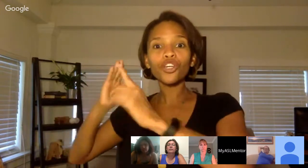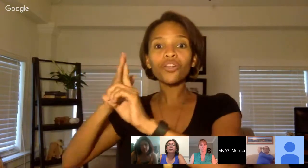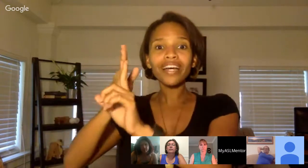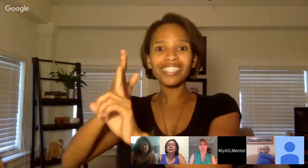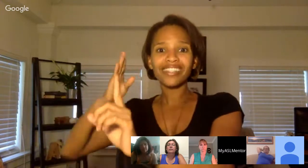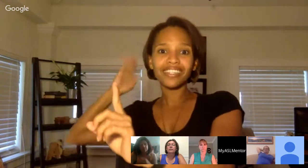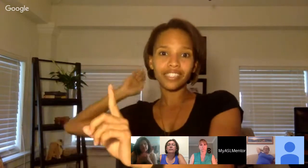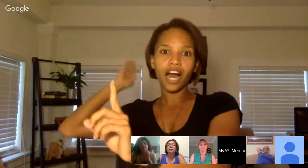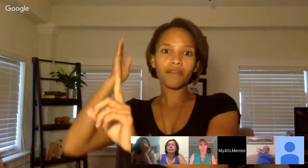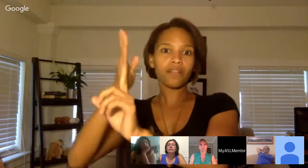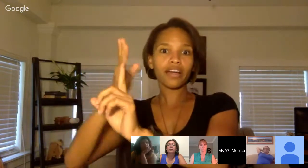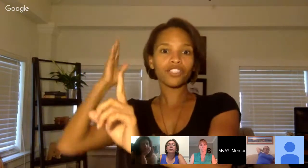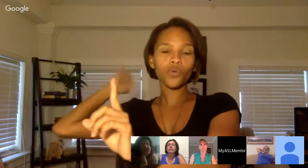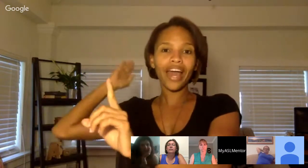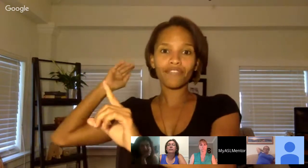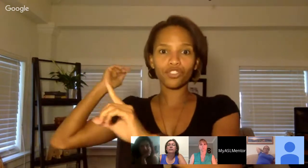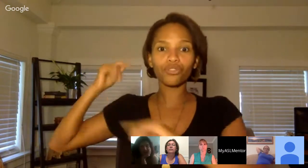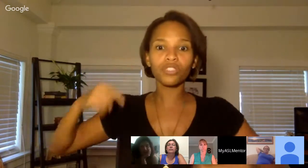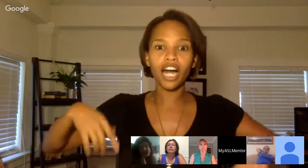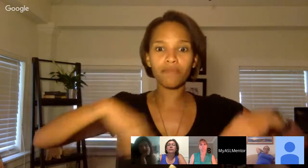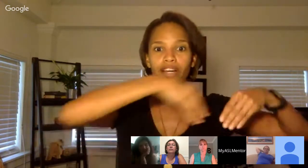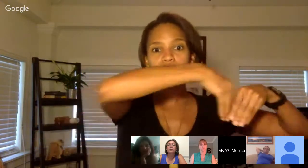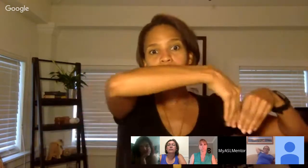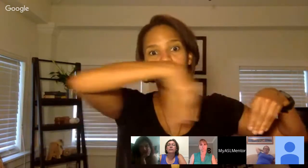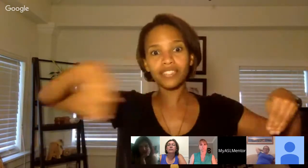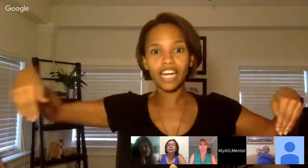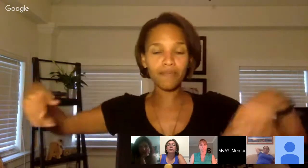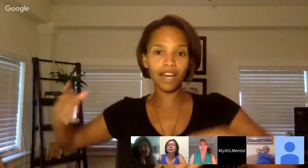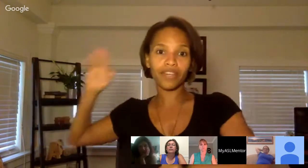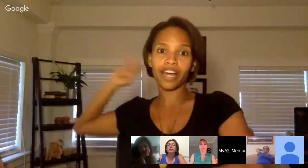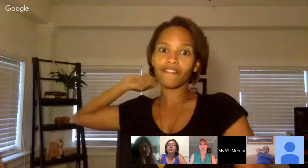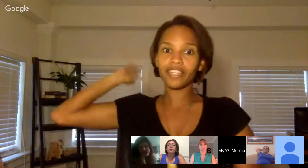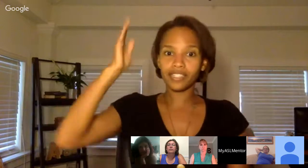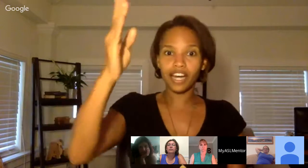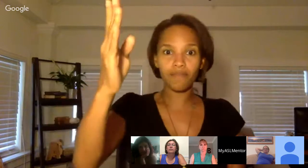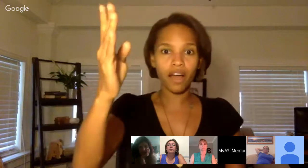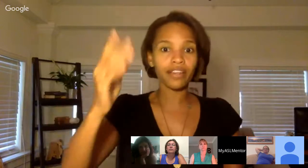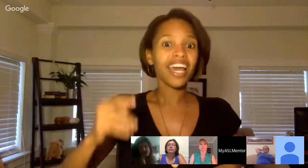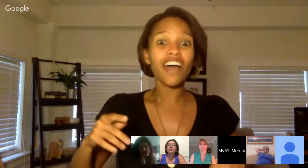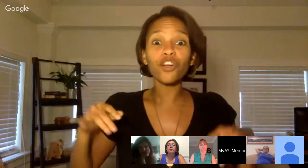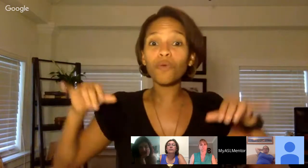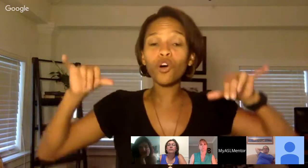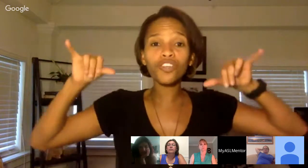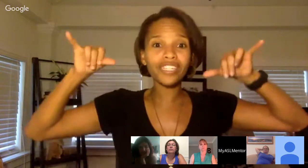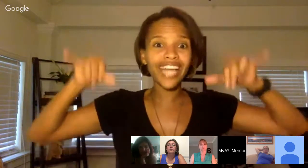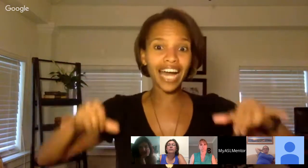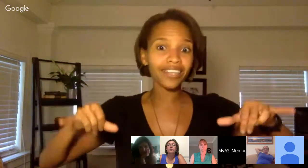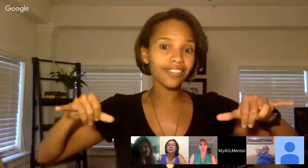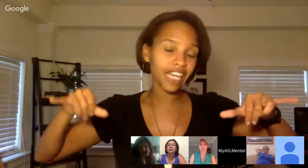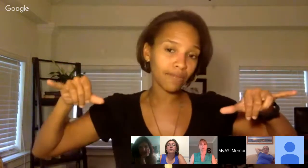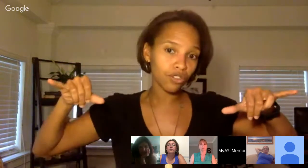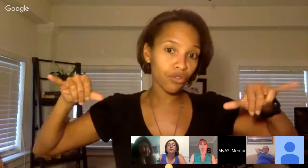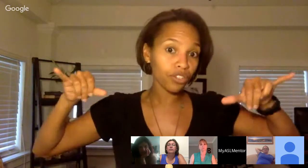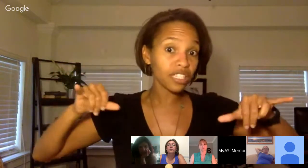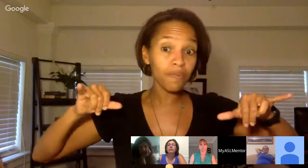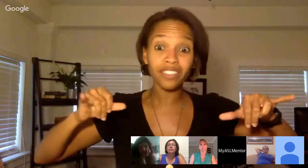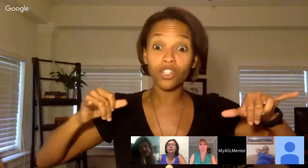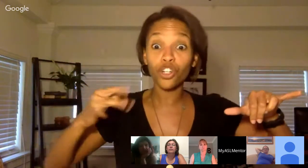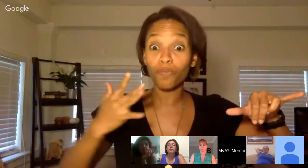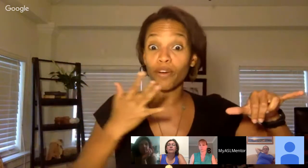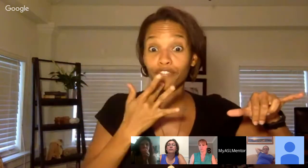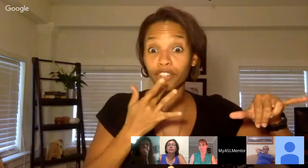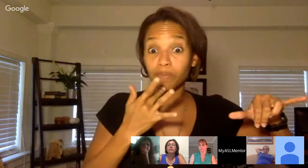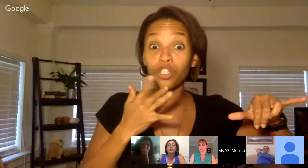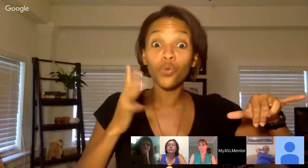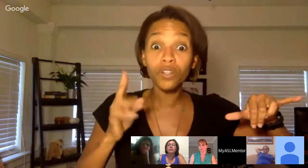it utilizes this timeline. So we have two timelines. We have this timeline, we have this timeline, and they're both exactly the same. So it really depends on